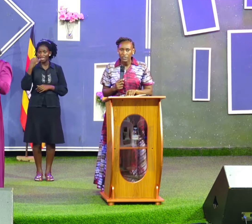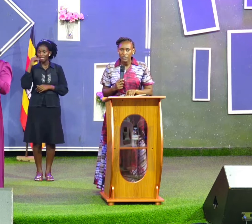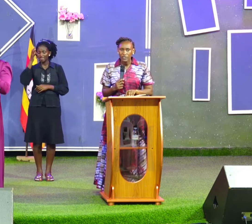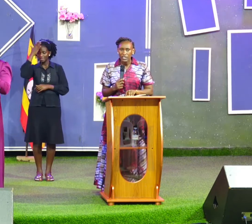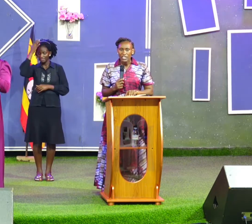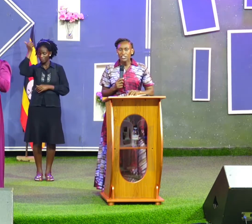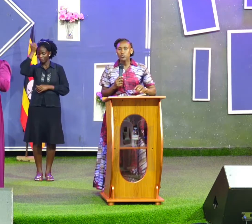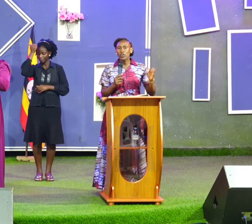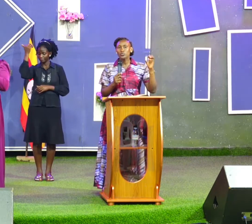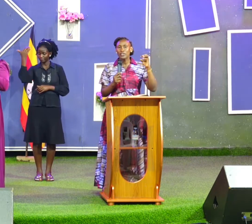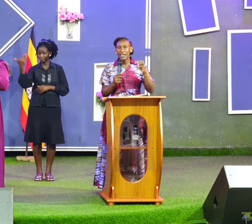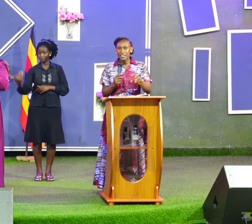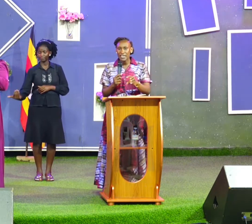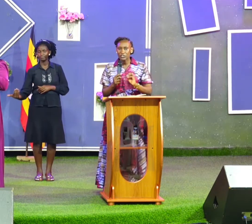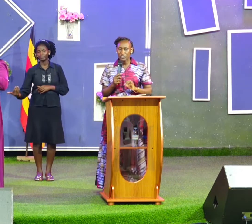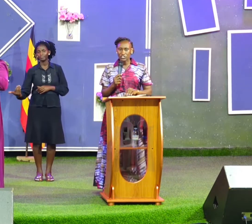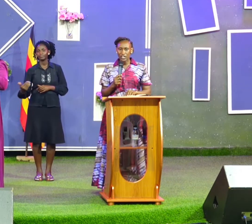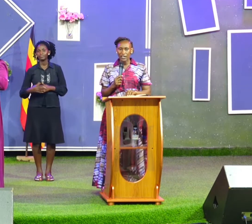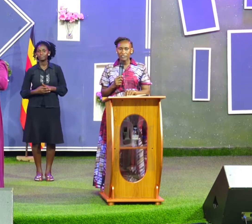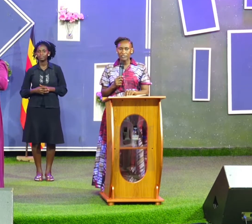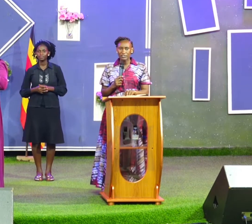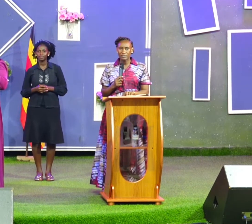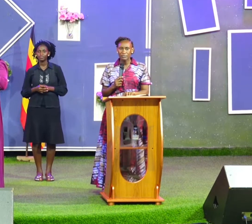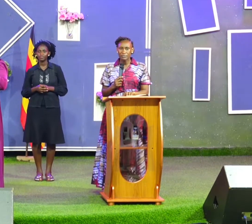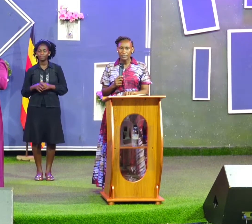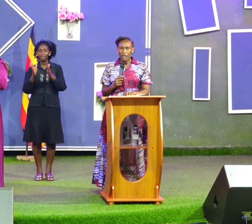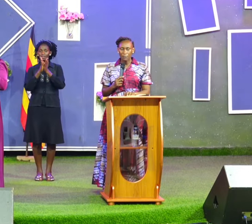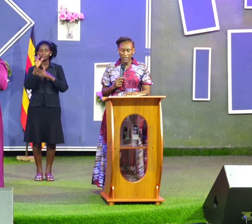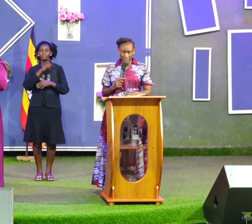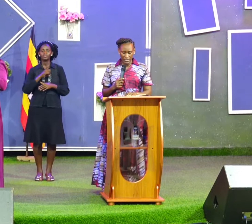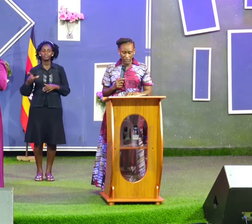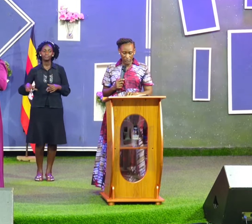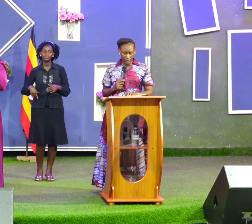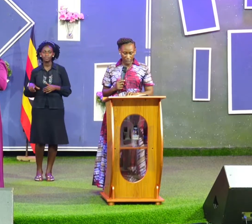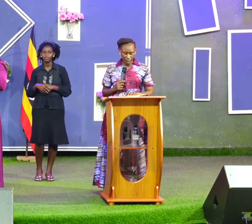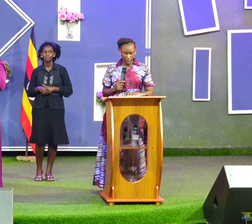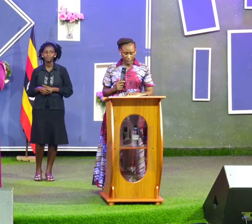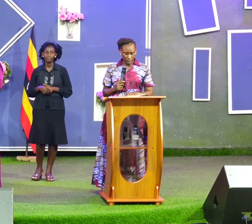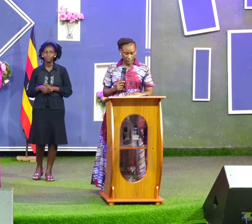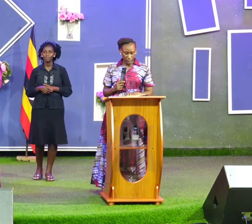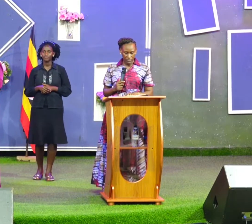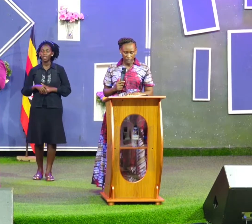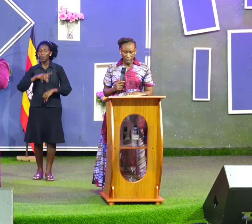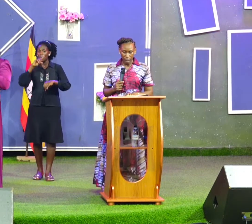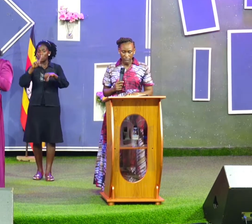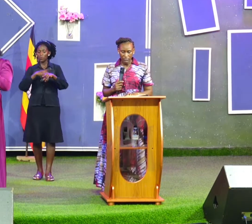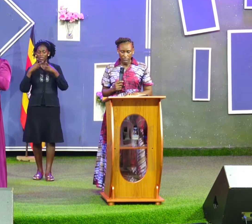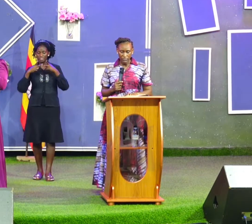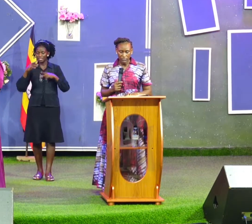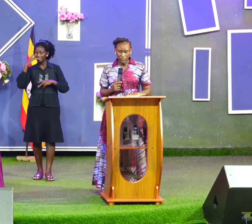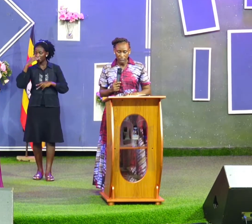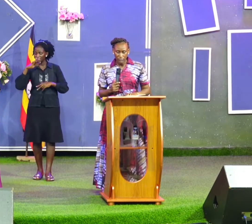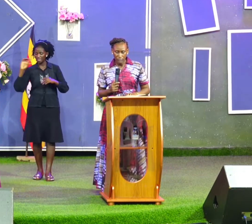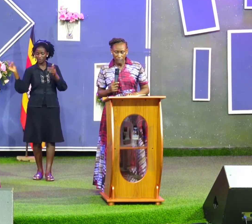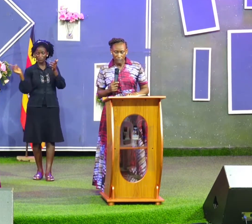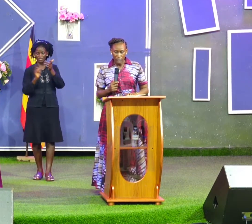ingira mumwana. Is what will enter into the child. Mukama yebazi. Praise the Lord. Buliro yasa miaka mwako ne